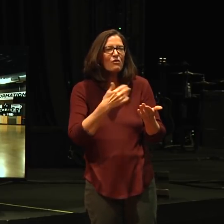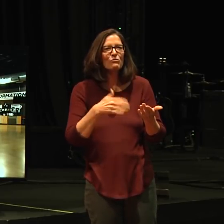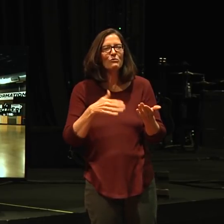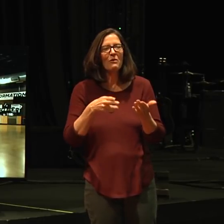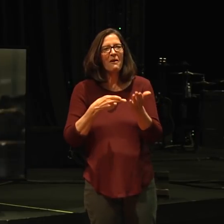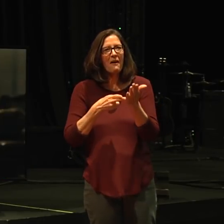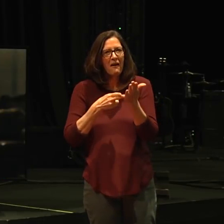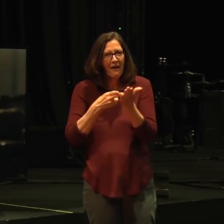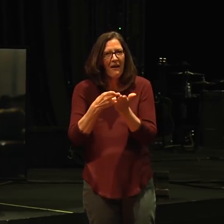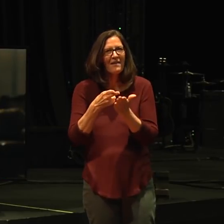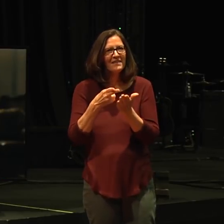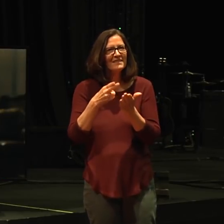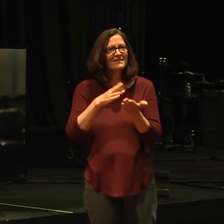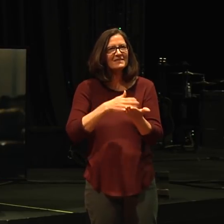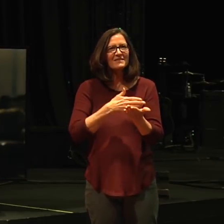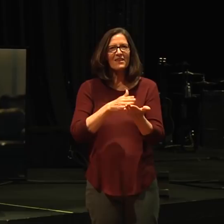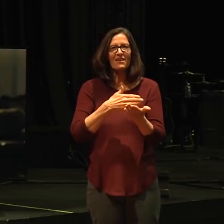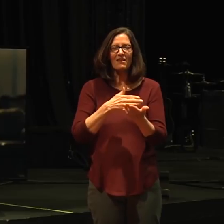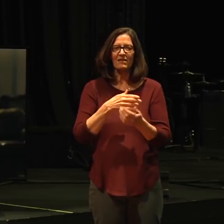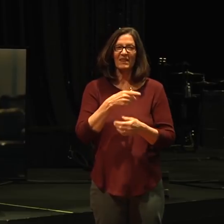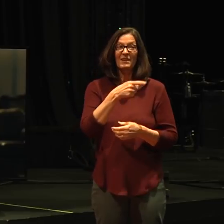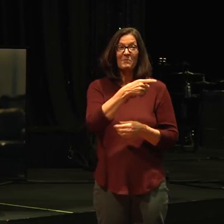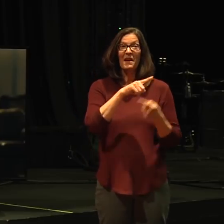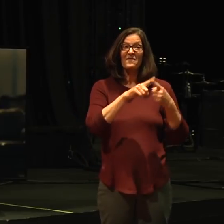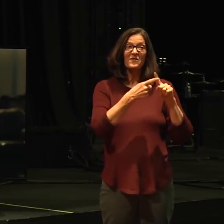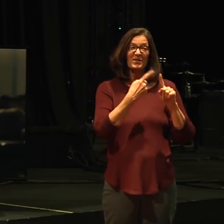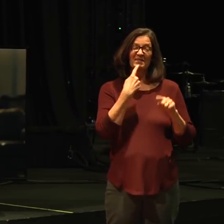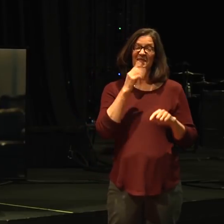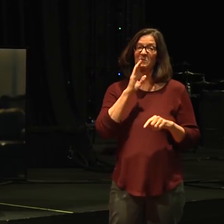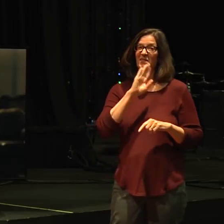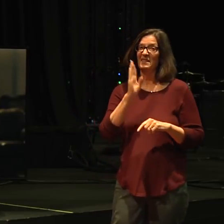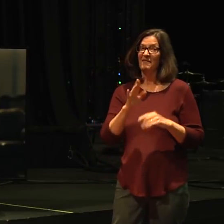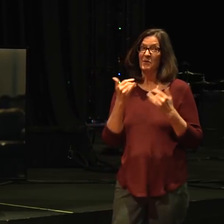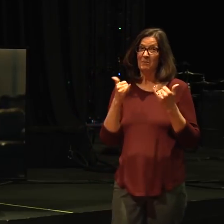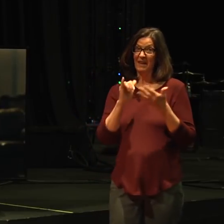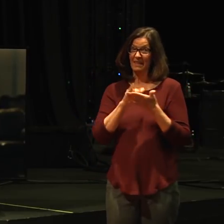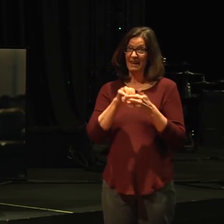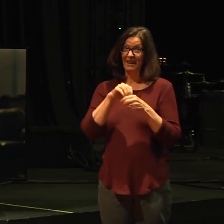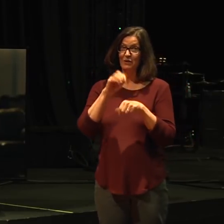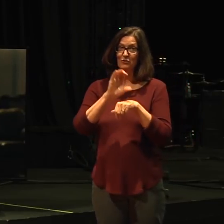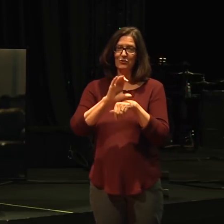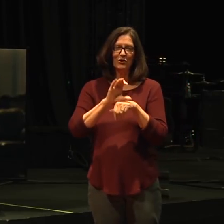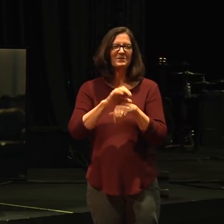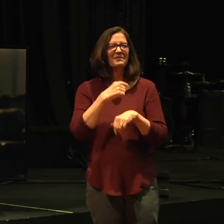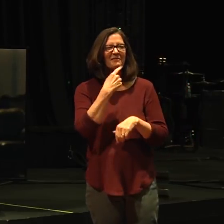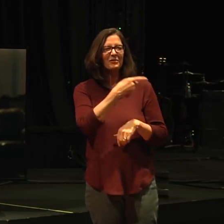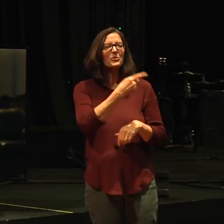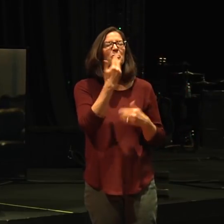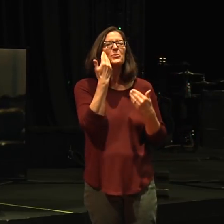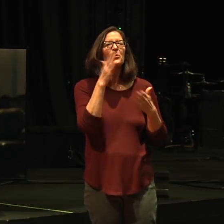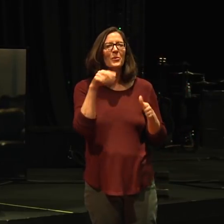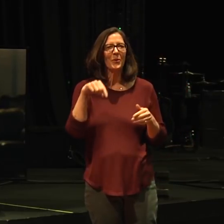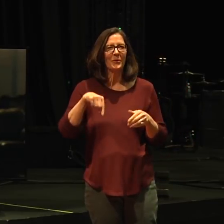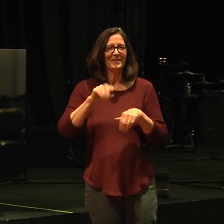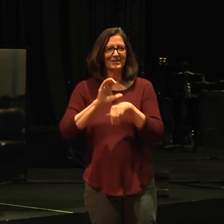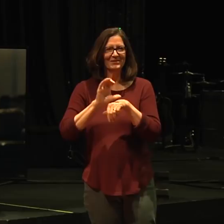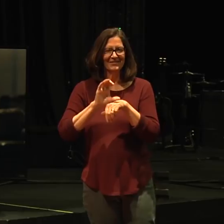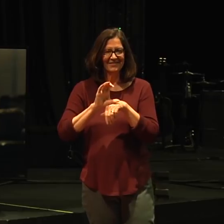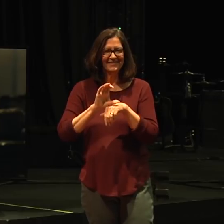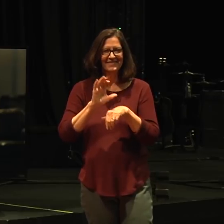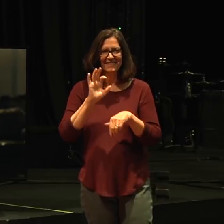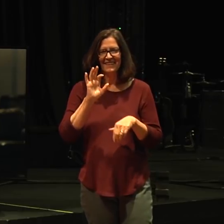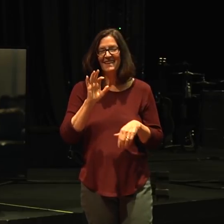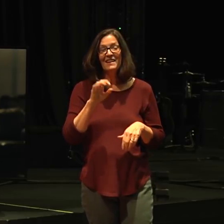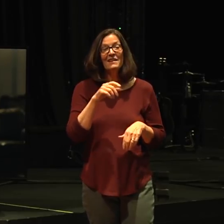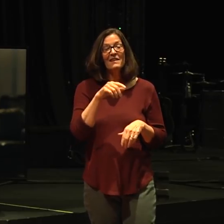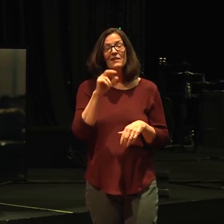ever heard. He said, they'll never play this in any church. And I was like, you don't know Flatirons. And the reason I love it so much is because it's a guy